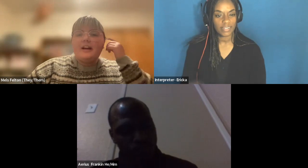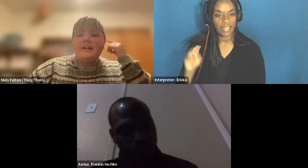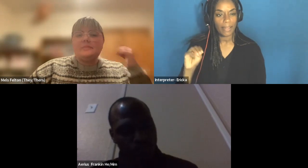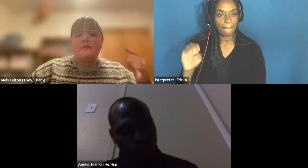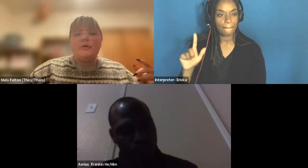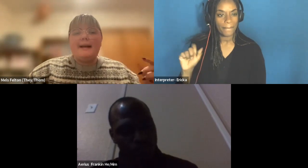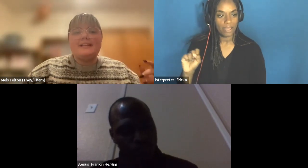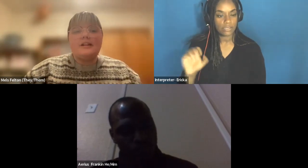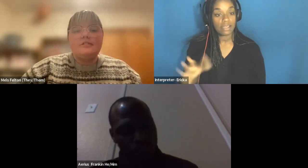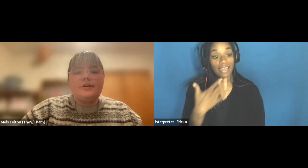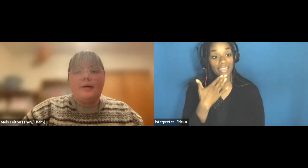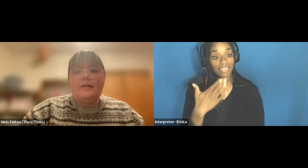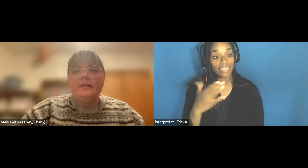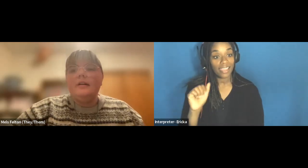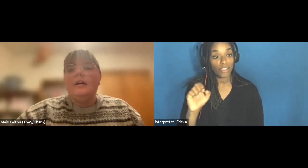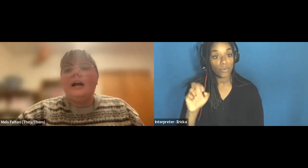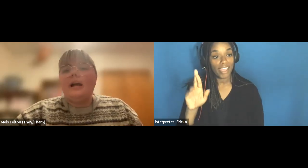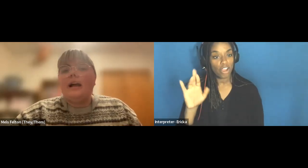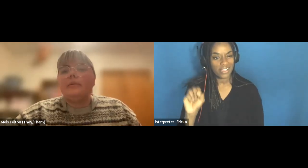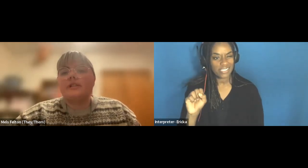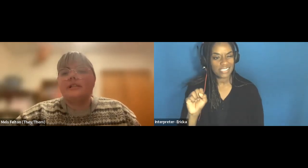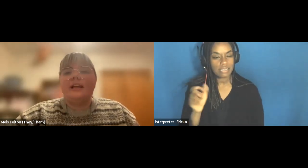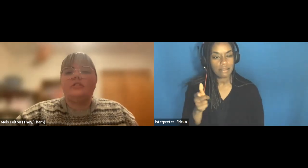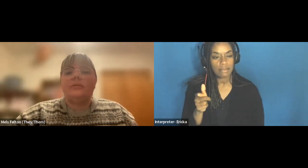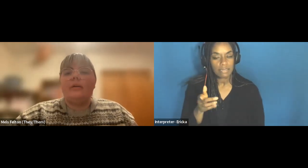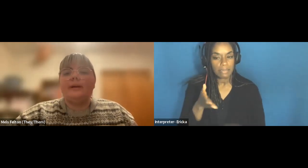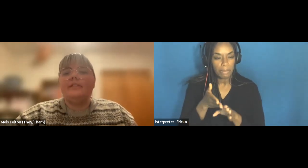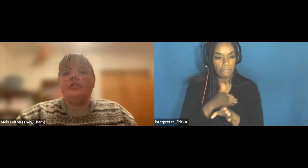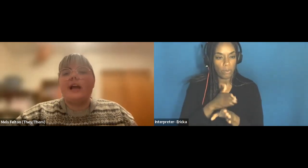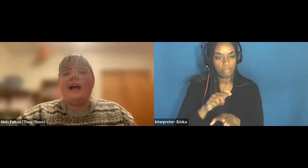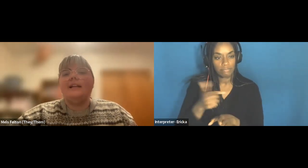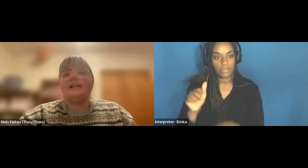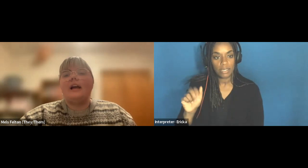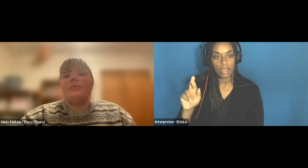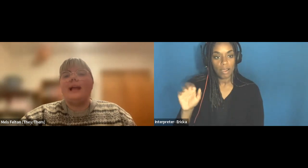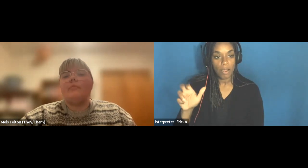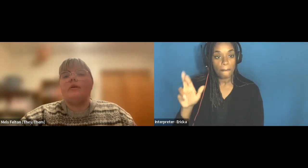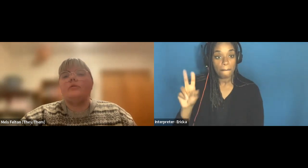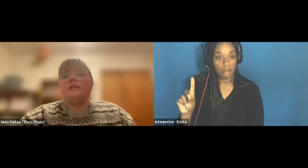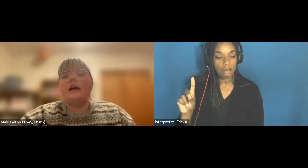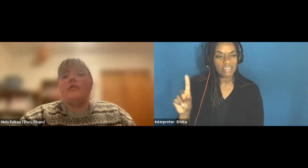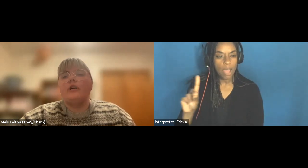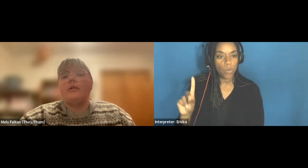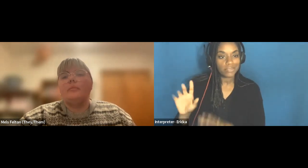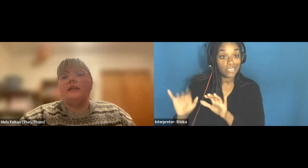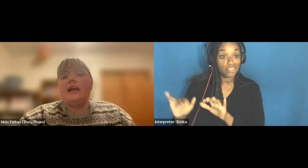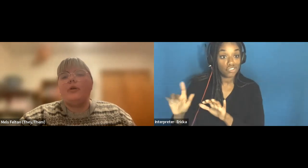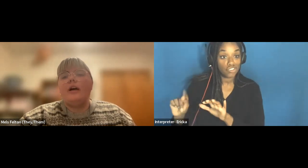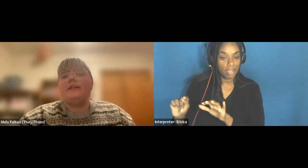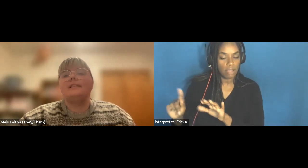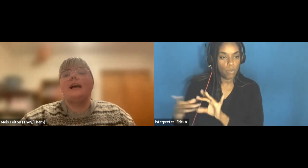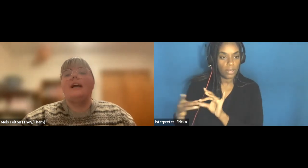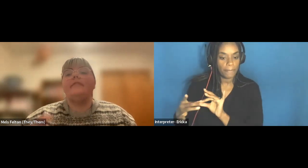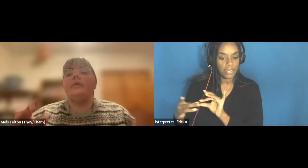Thank you, Arius. Before we pass it on to Armand, I would just like to read the chat. We have a post from the